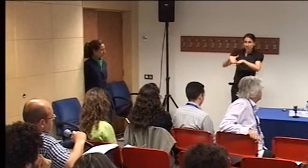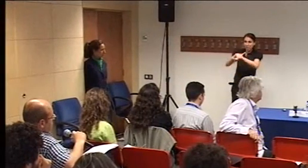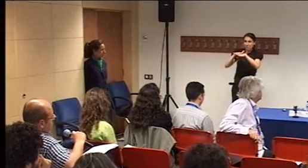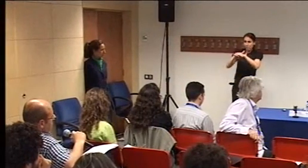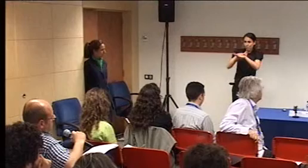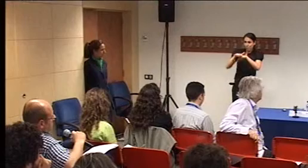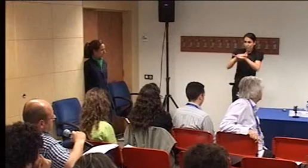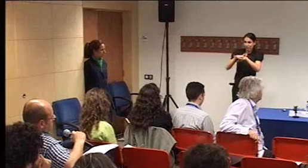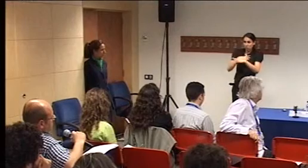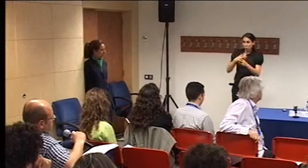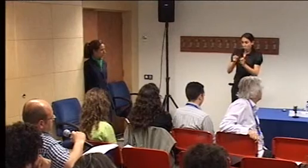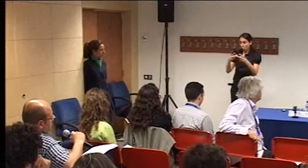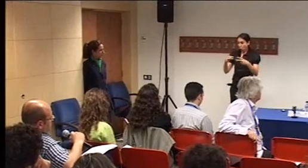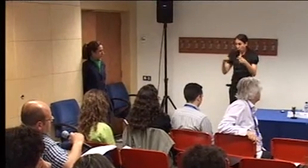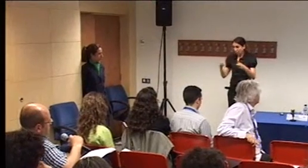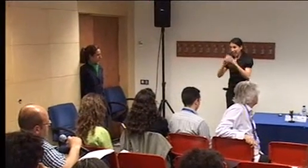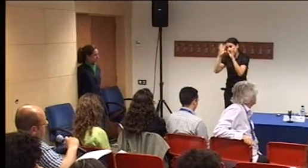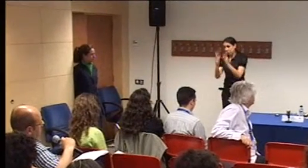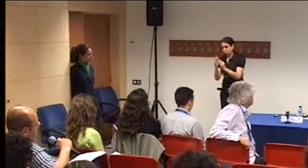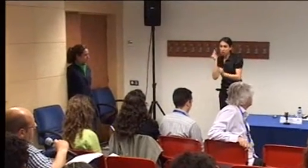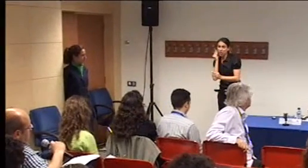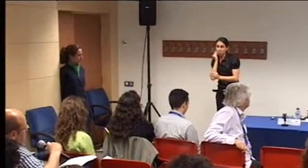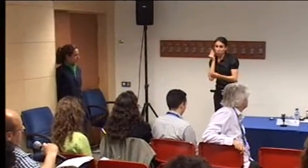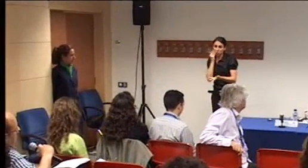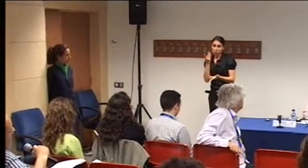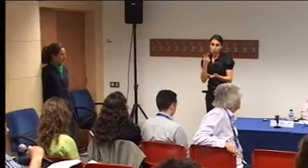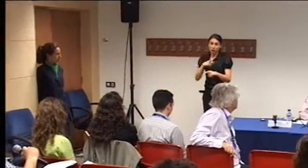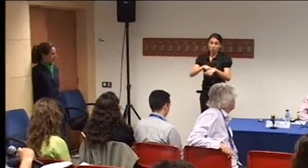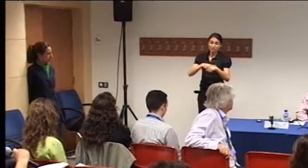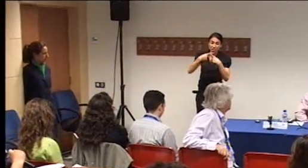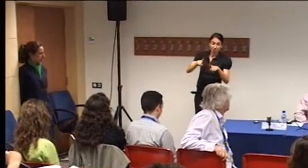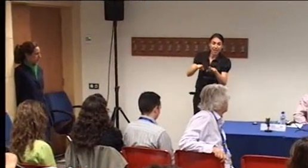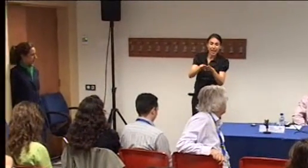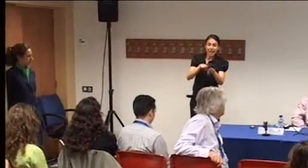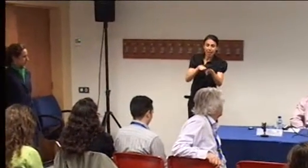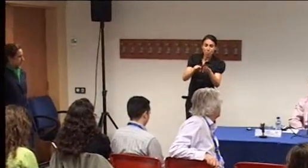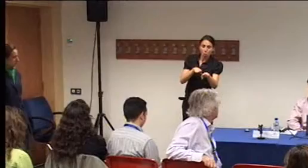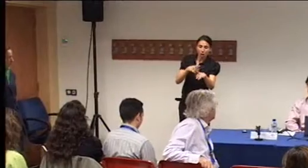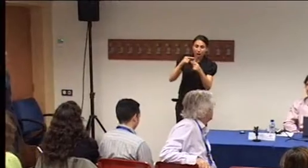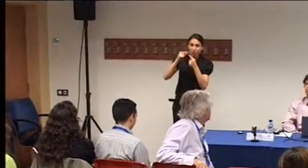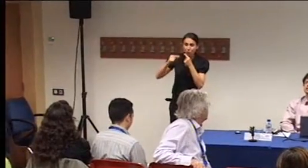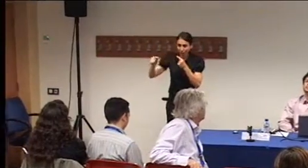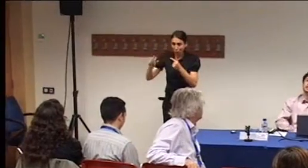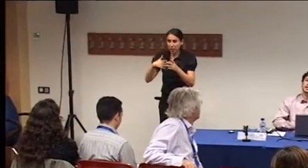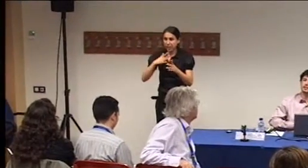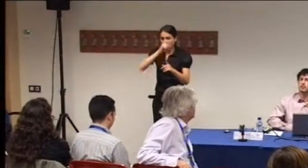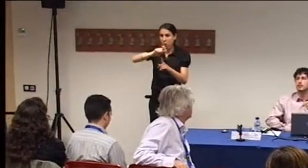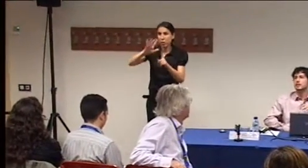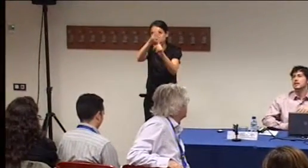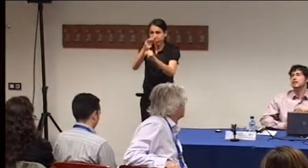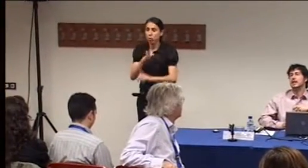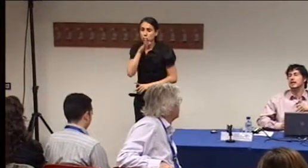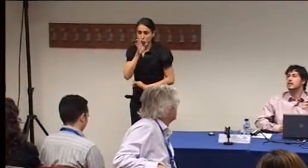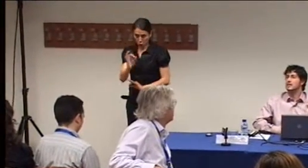just simulation at the moment. We're just simulating results. So obviously there's difference in frequencies, and we can know